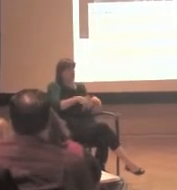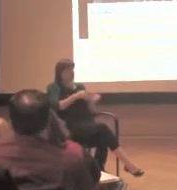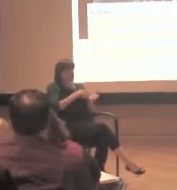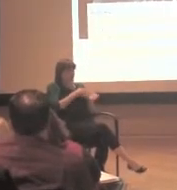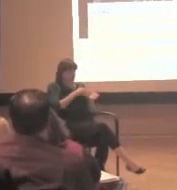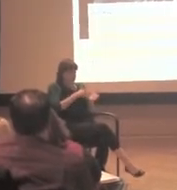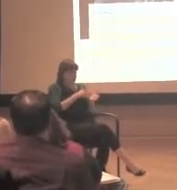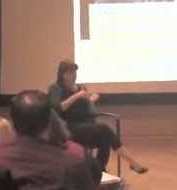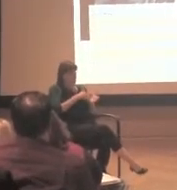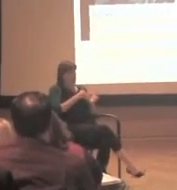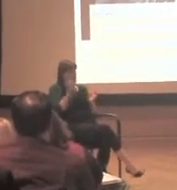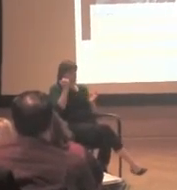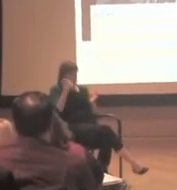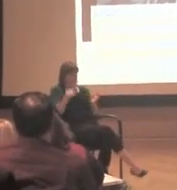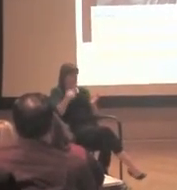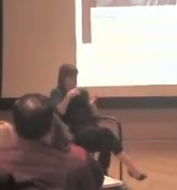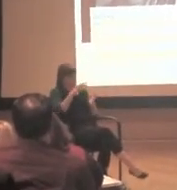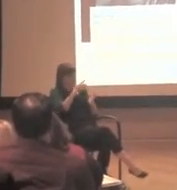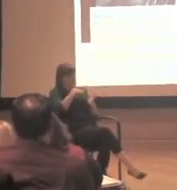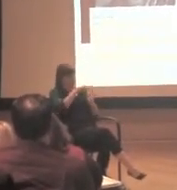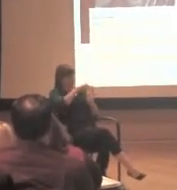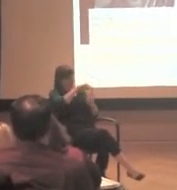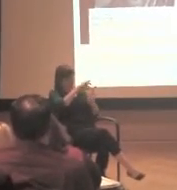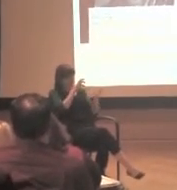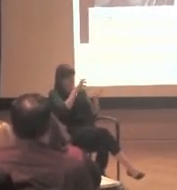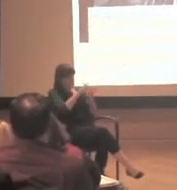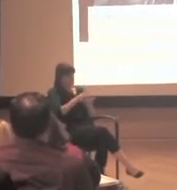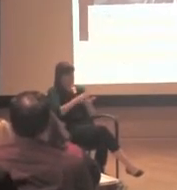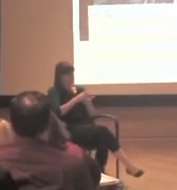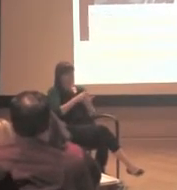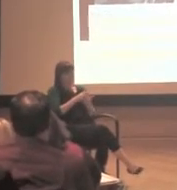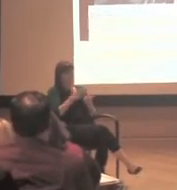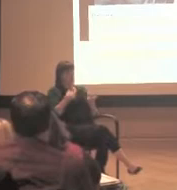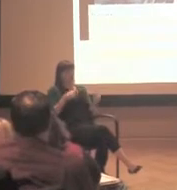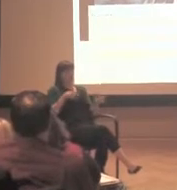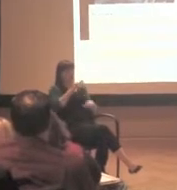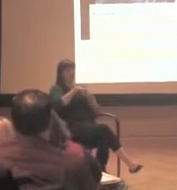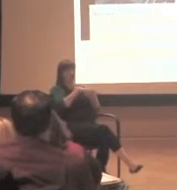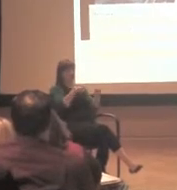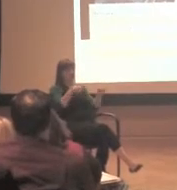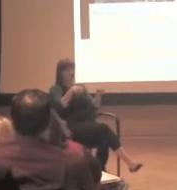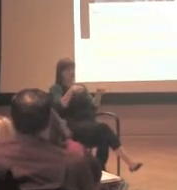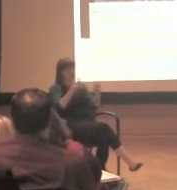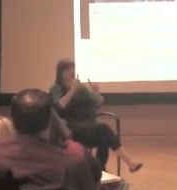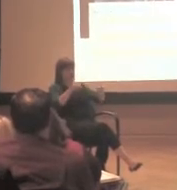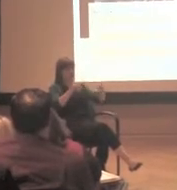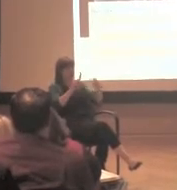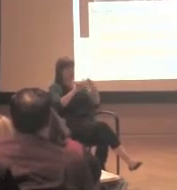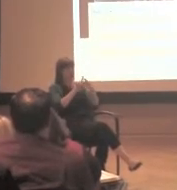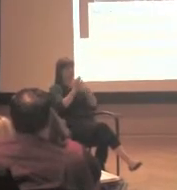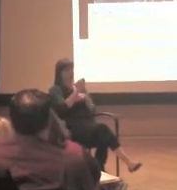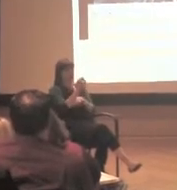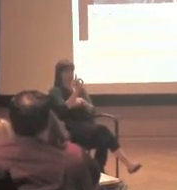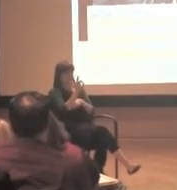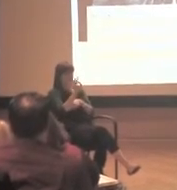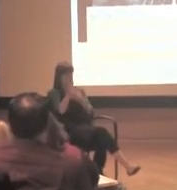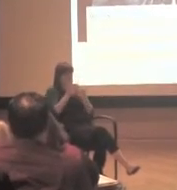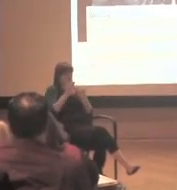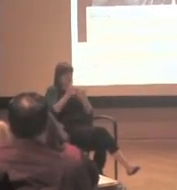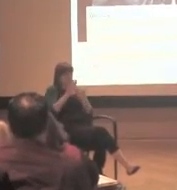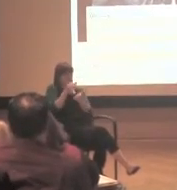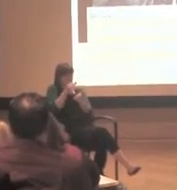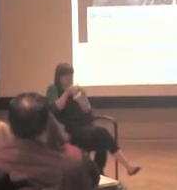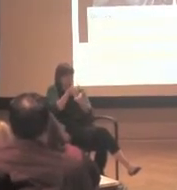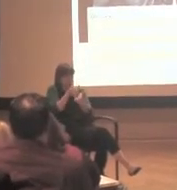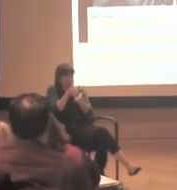teed up, and if they're candidates, we sort of tie them up in a nice bowl. They're already worked up, and they go to generally San Francisco, to the closest. But